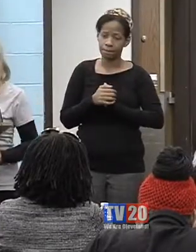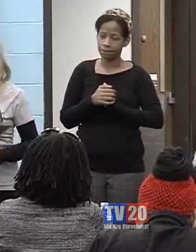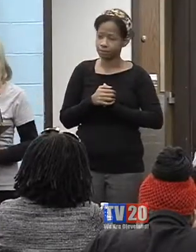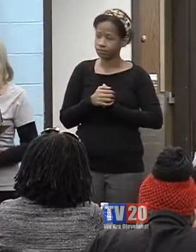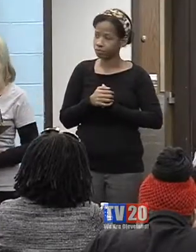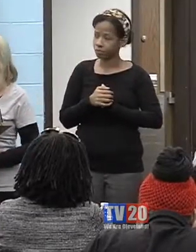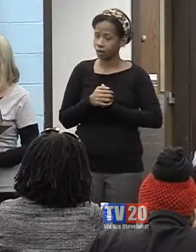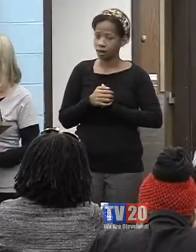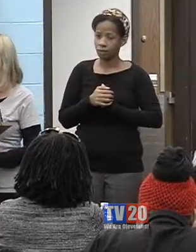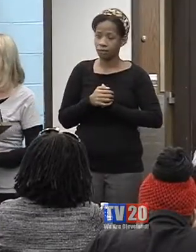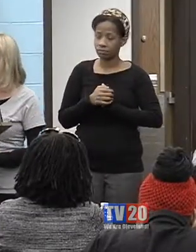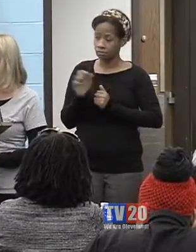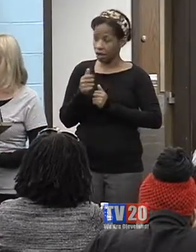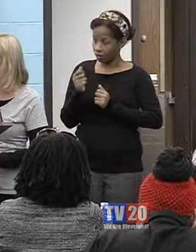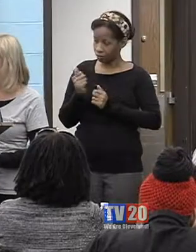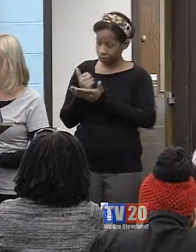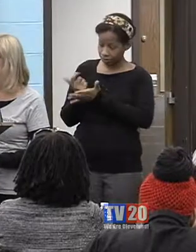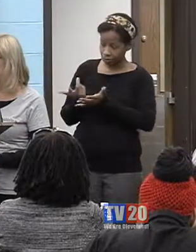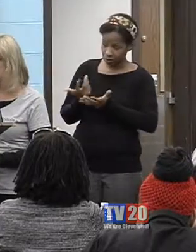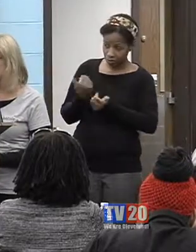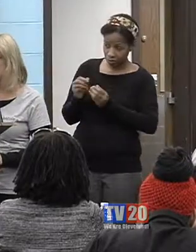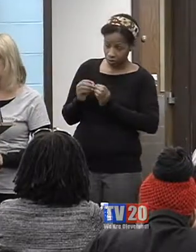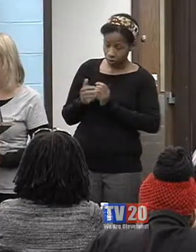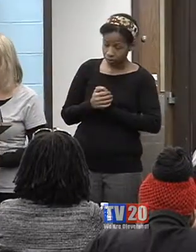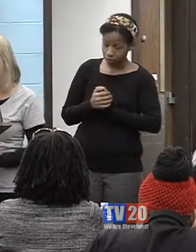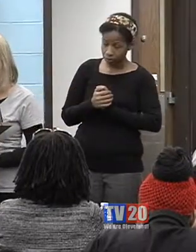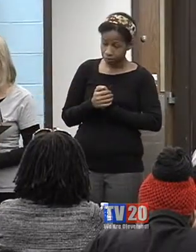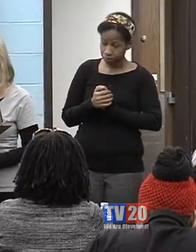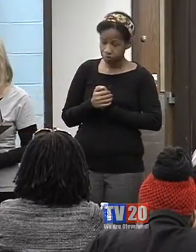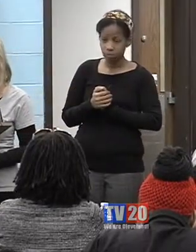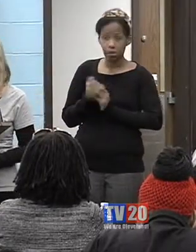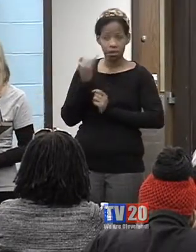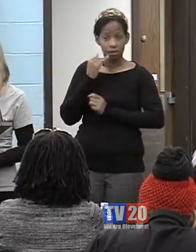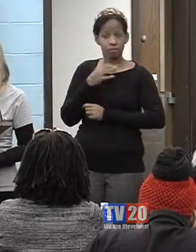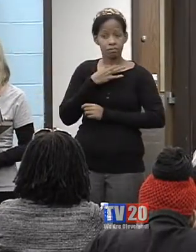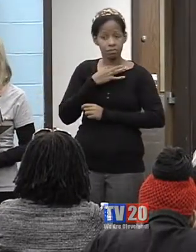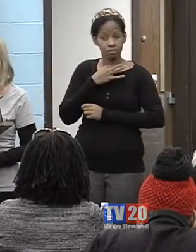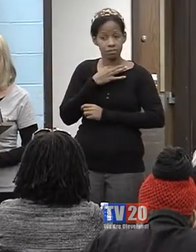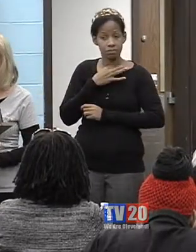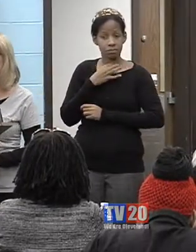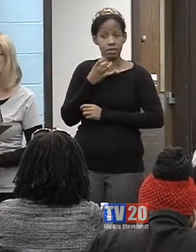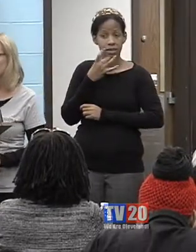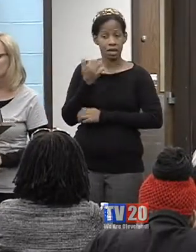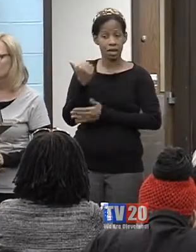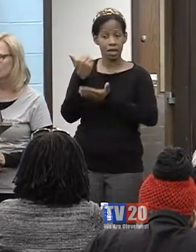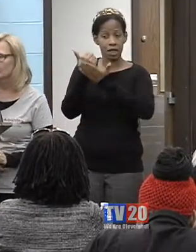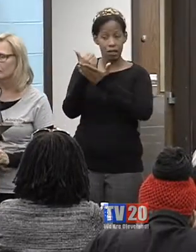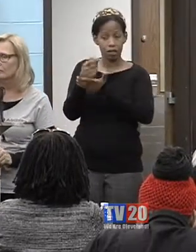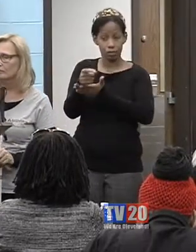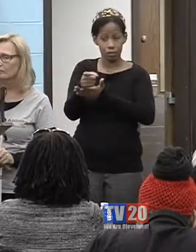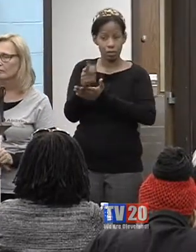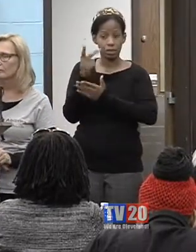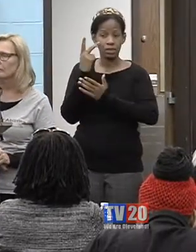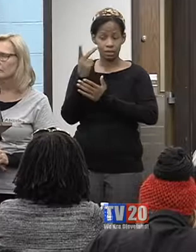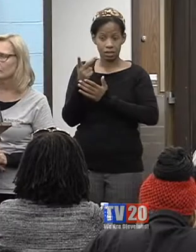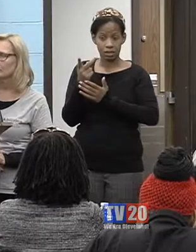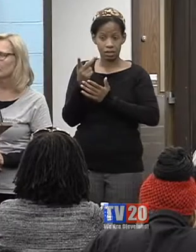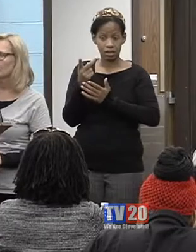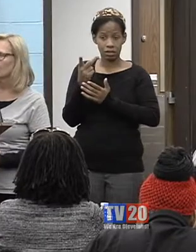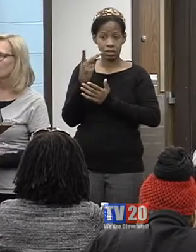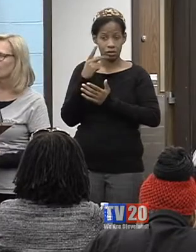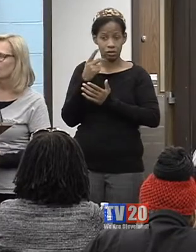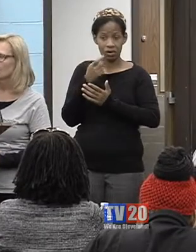So below your eyes or behind your back. Yep. So if you're wondering if light's really helping you or hurting you to see something, you already